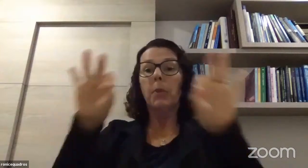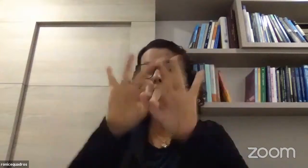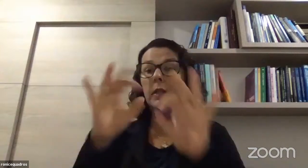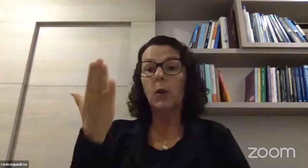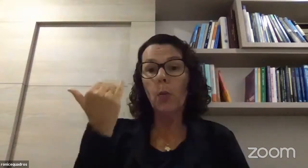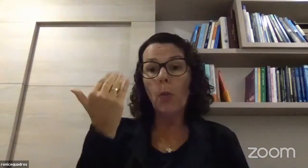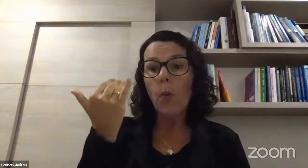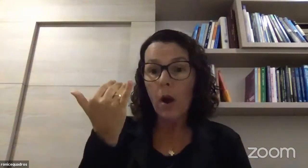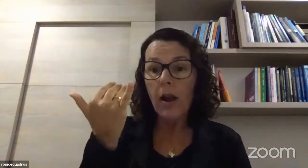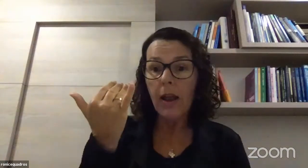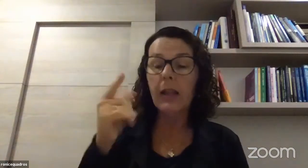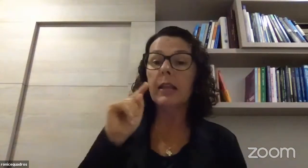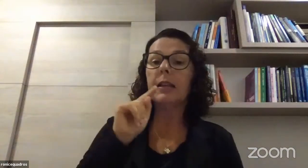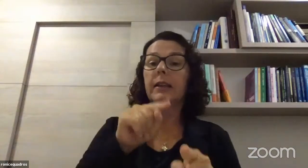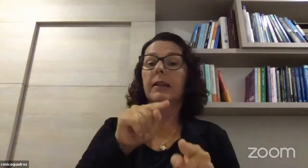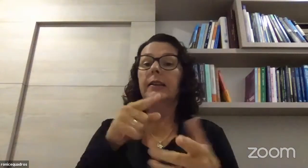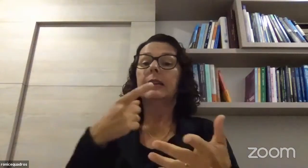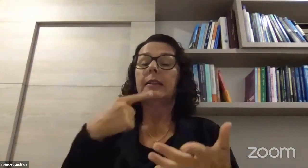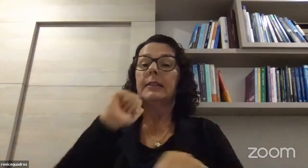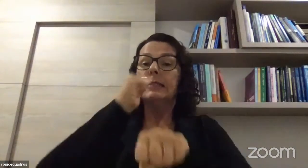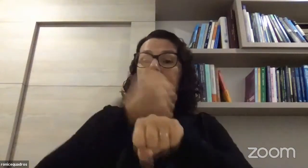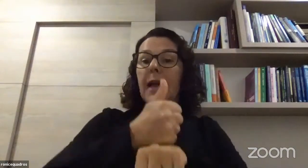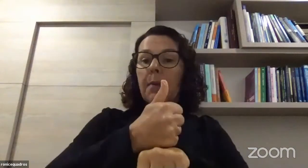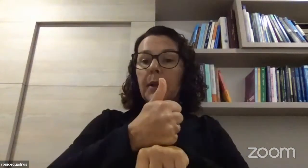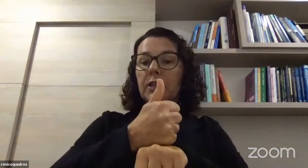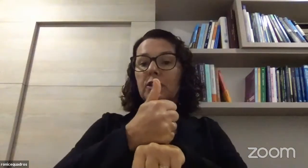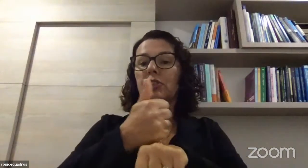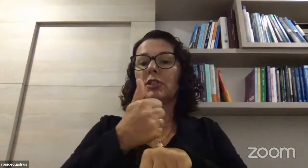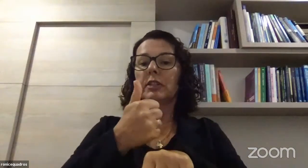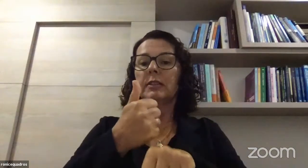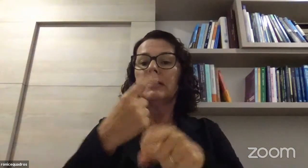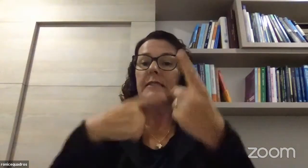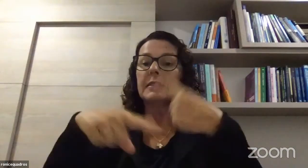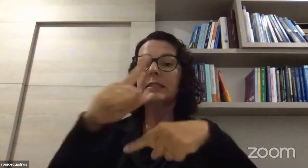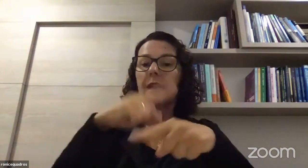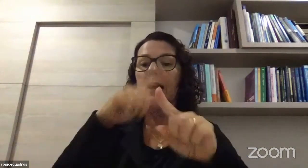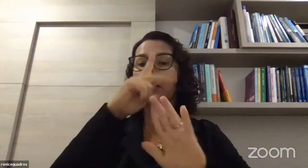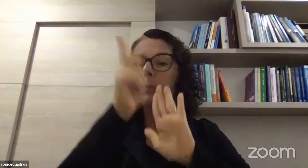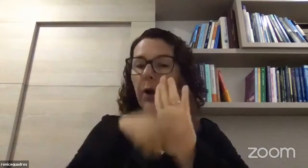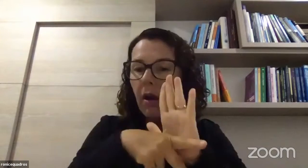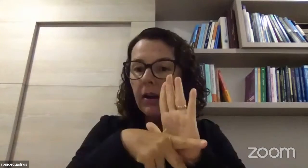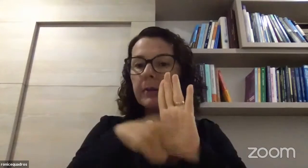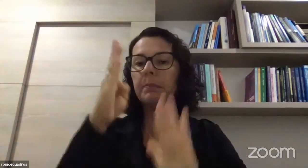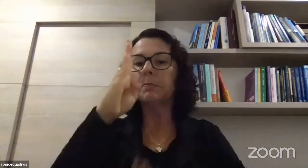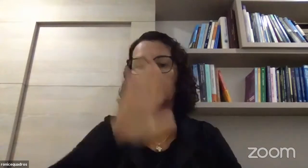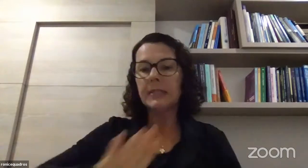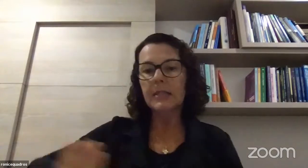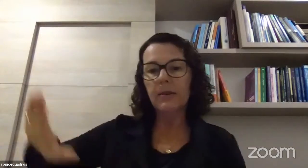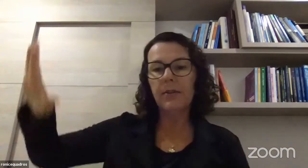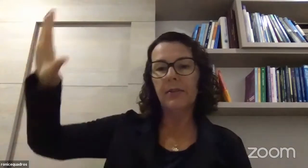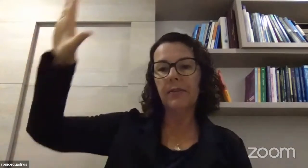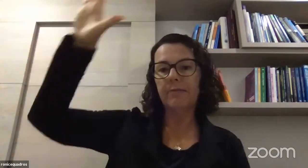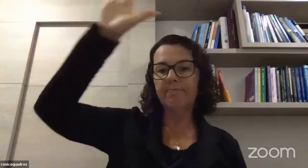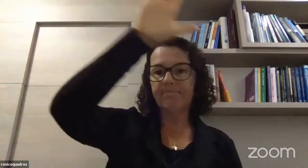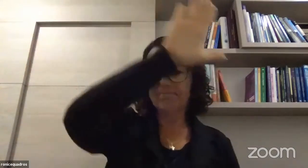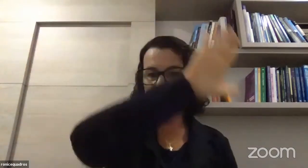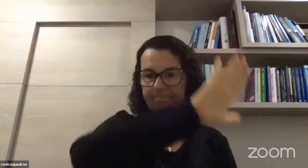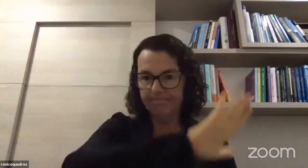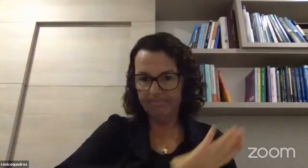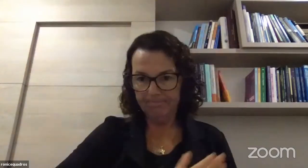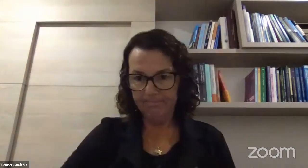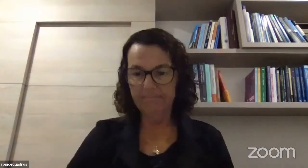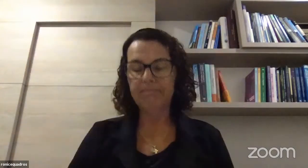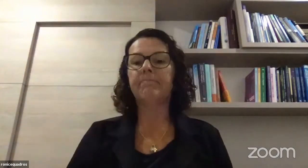very important that there was an establishment of a sign language